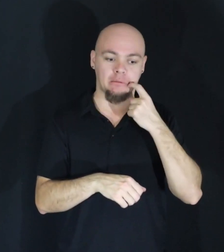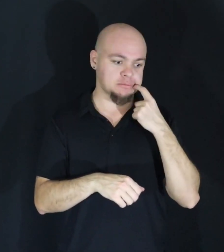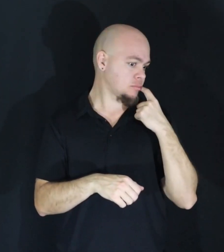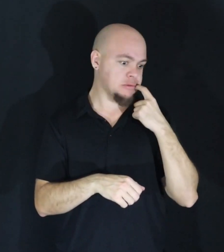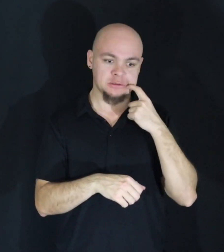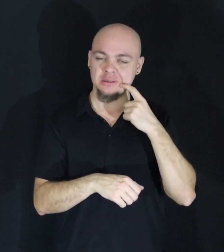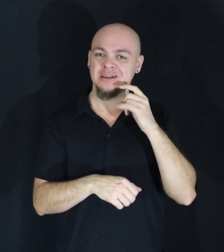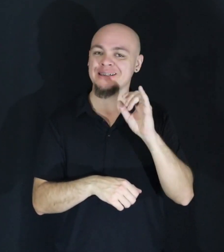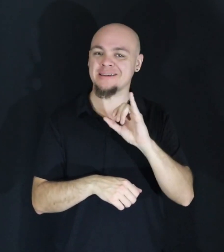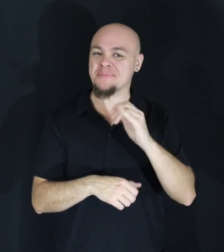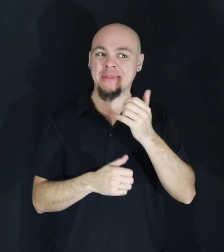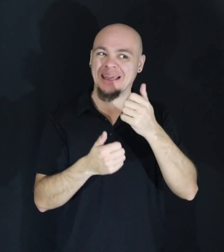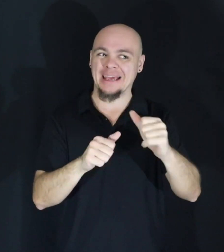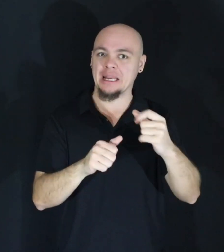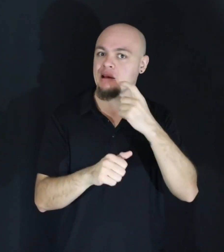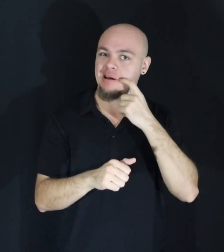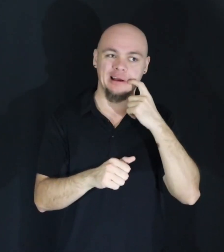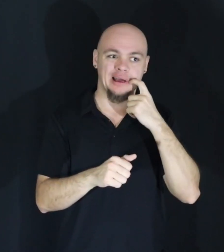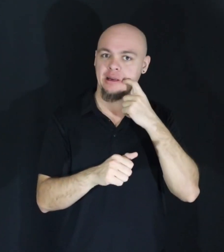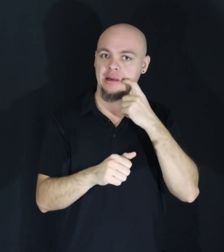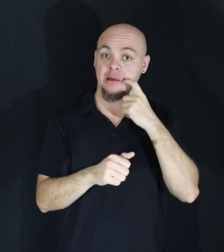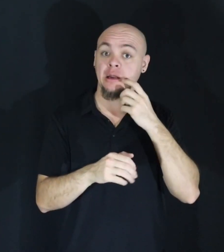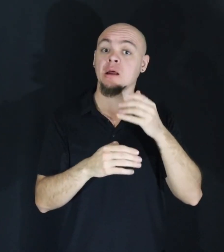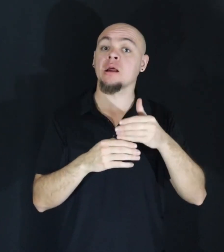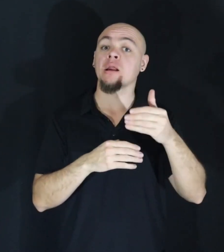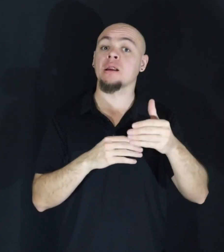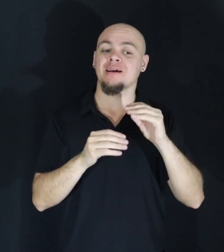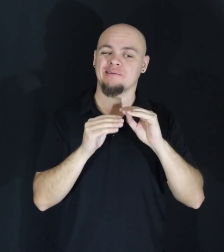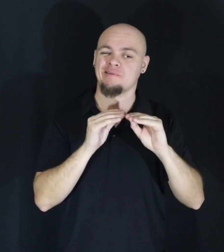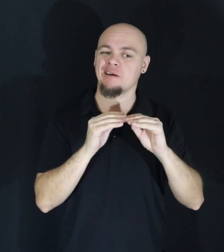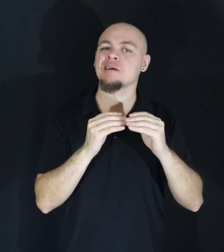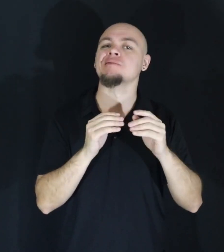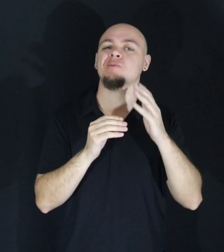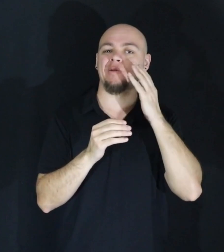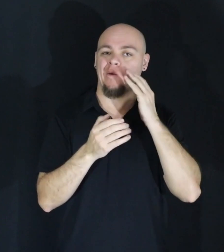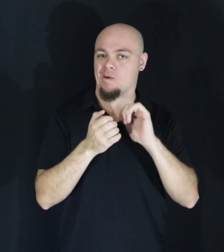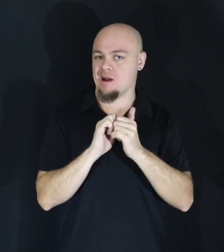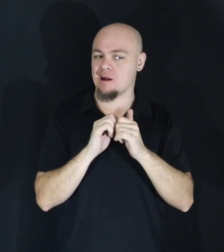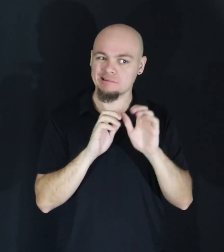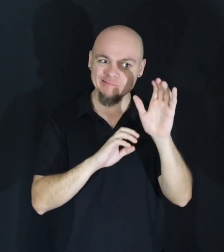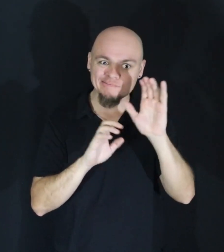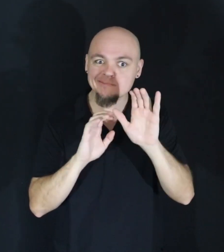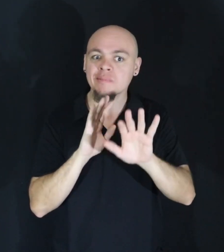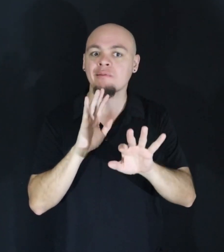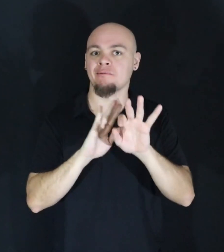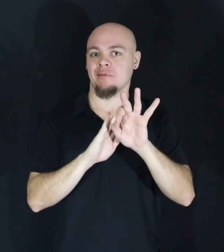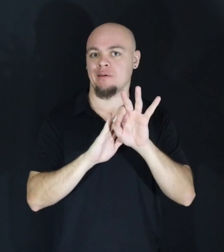And like any addict, we know how to find our next fix, even if we don't want to.